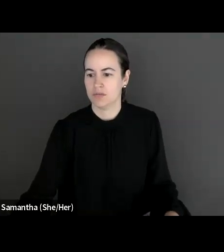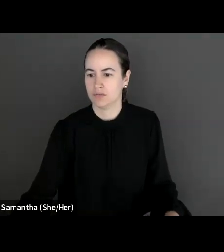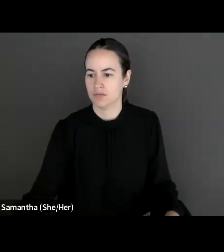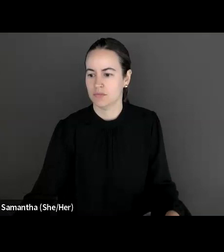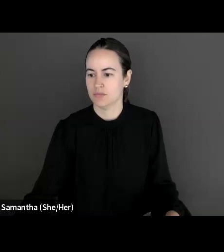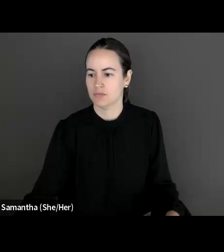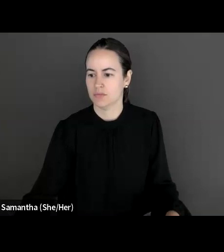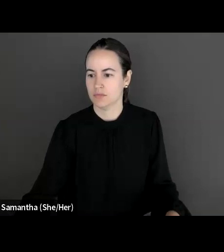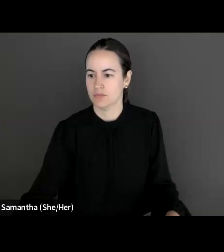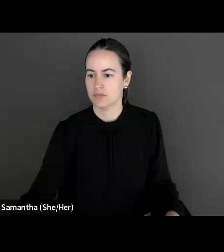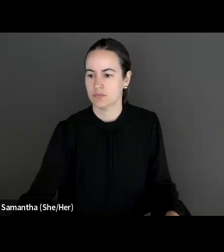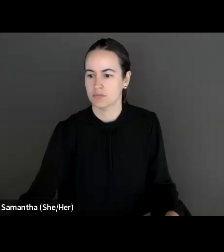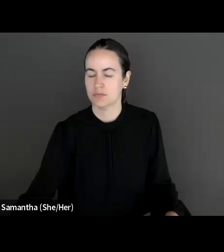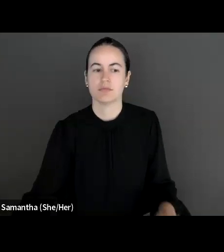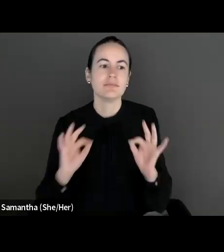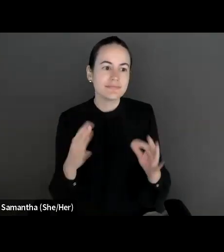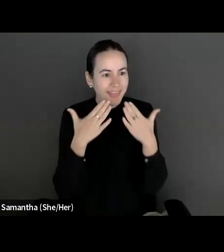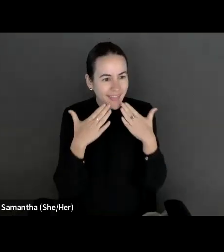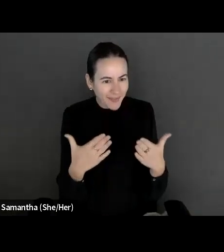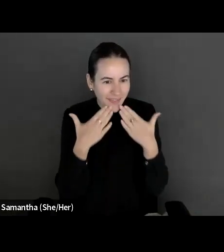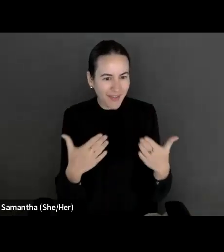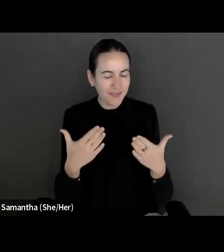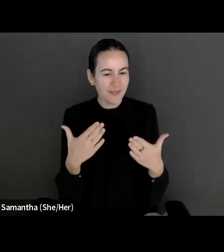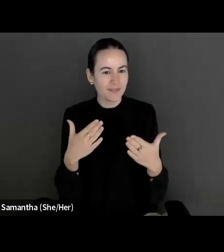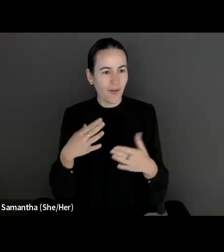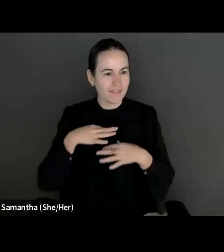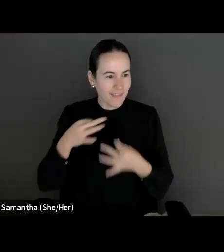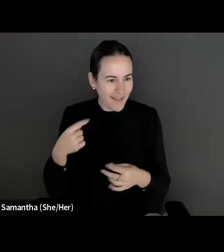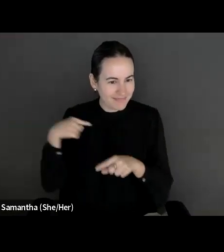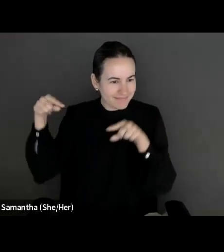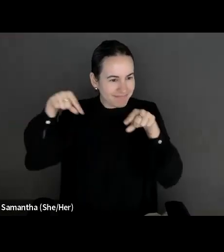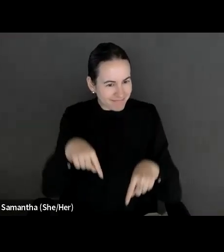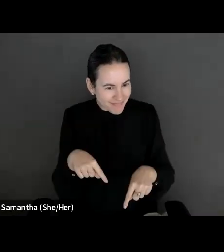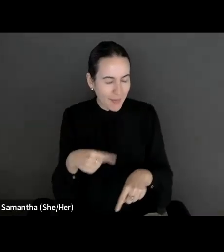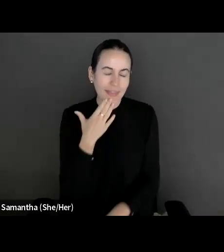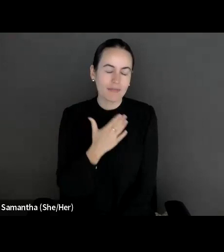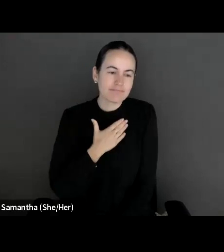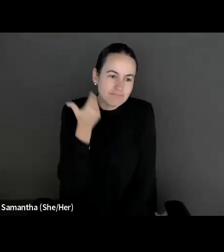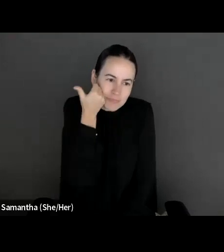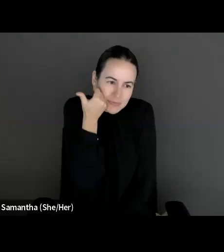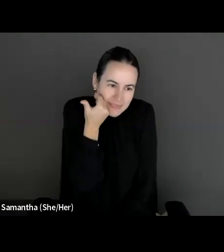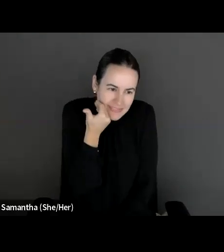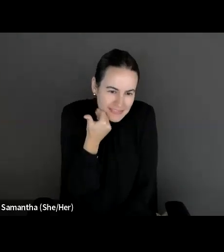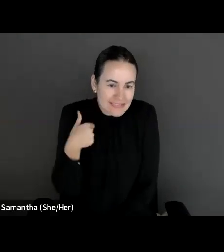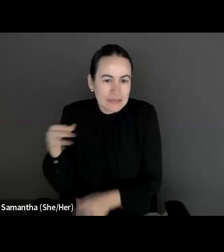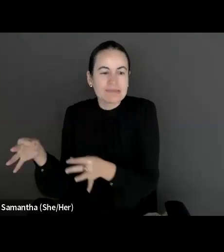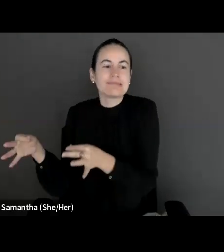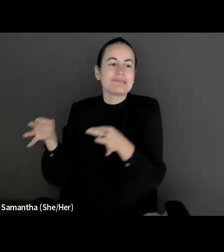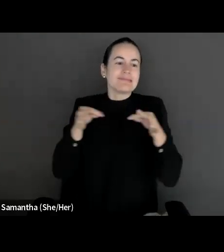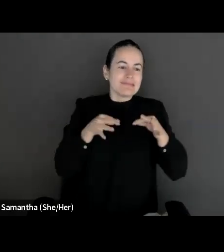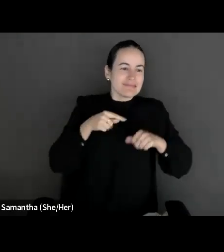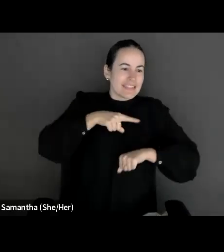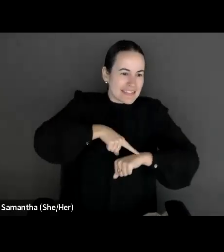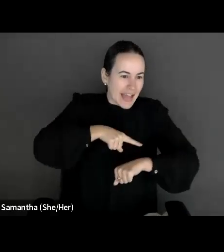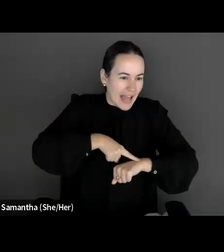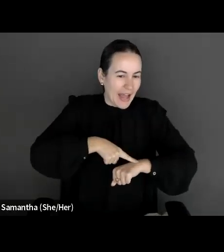invitation and also for being so nice in scheduling for a different time so that I don't have to get up